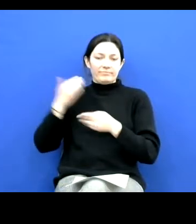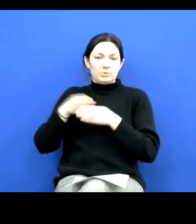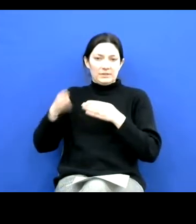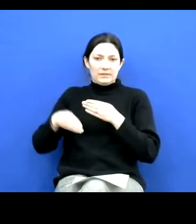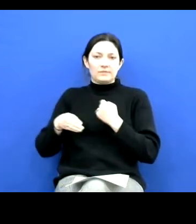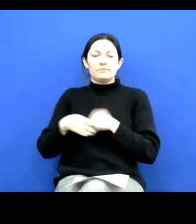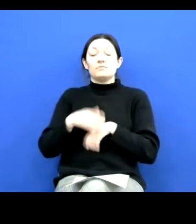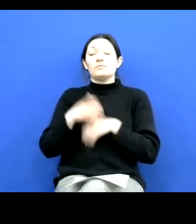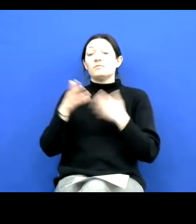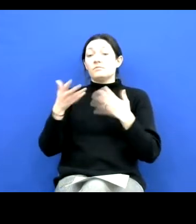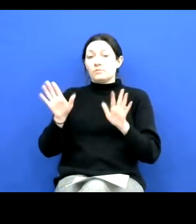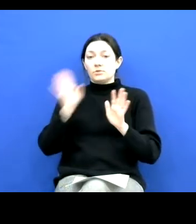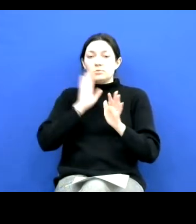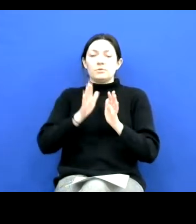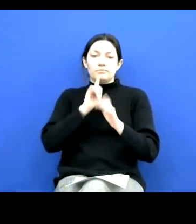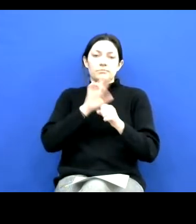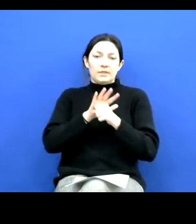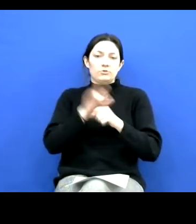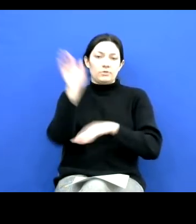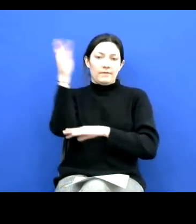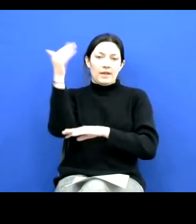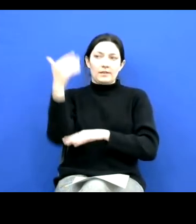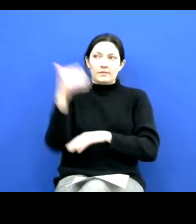by a pledge of allegiance to the flag.